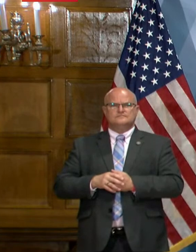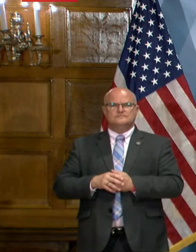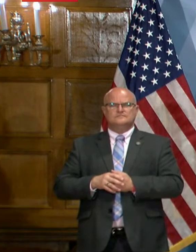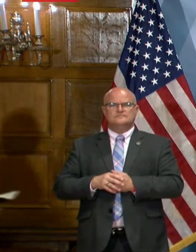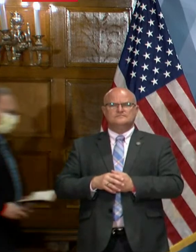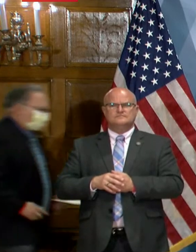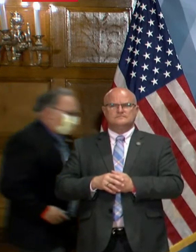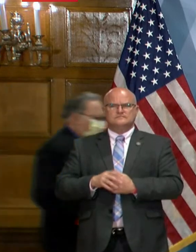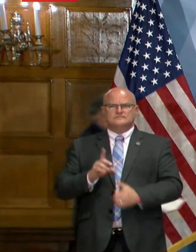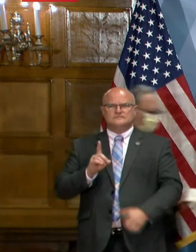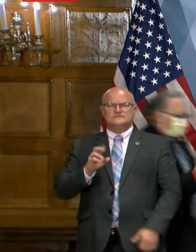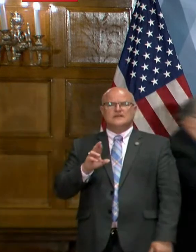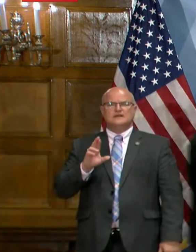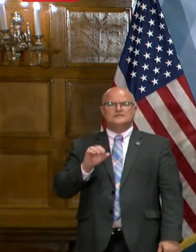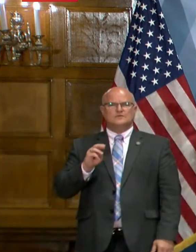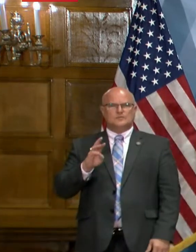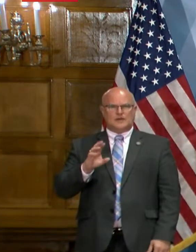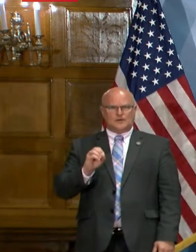Romero?